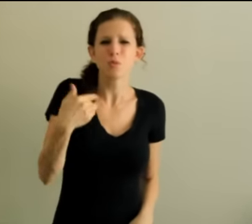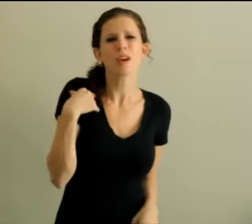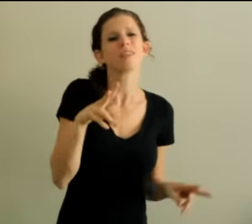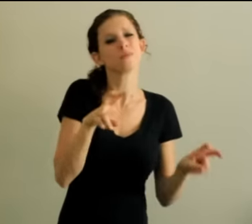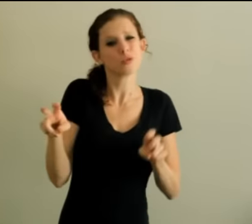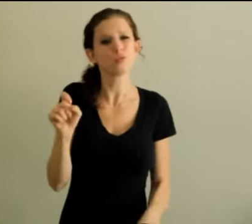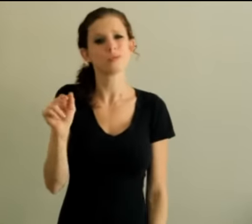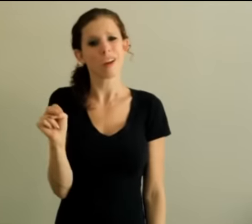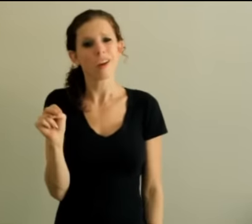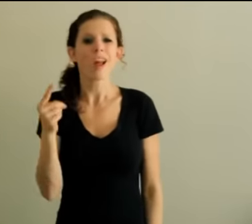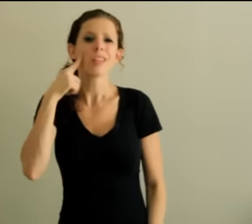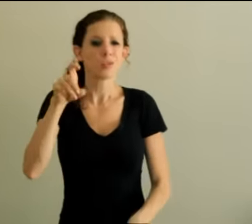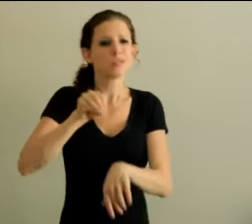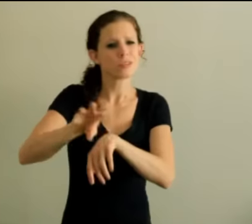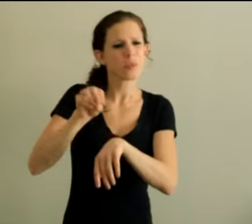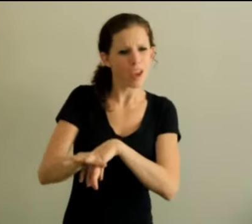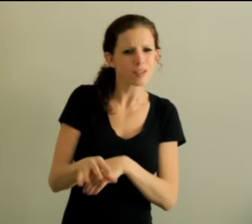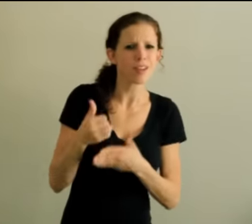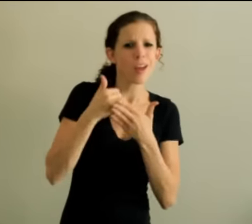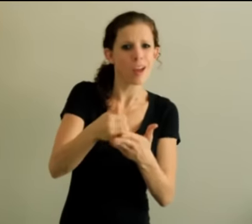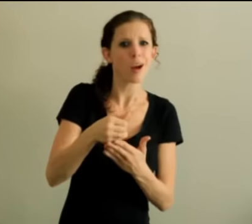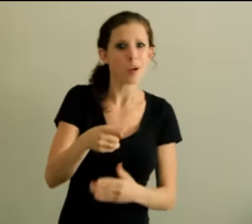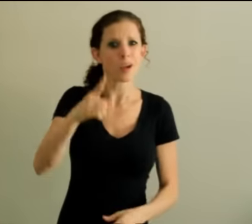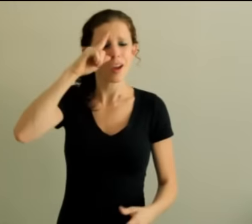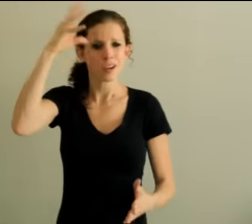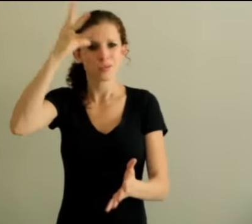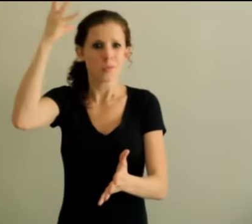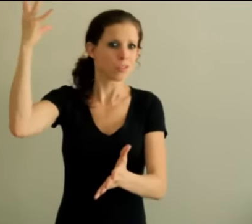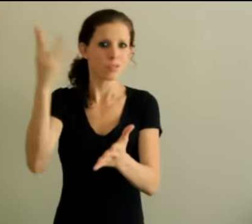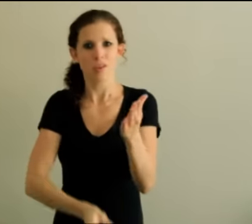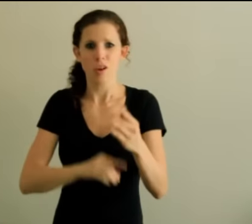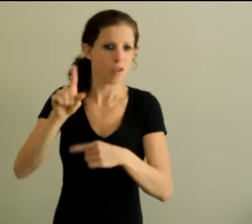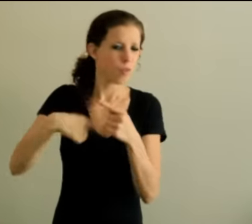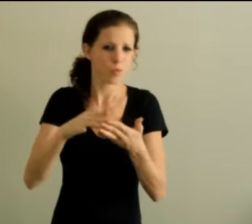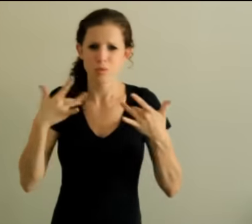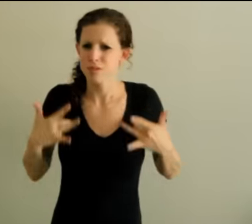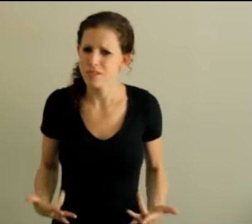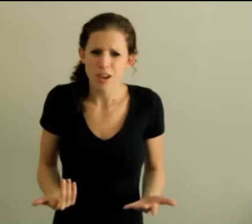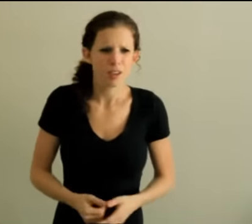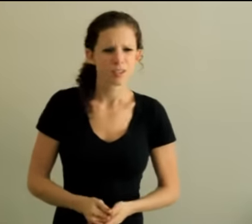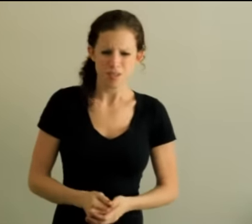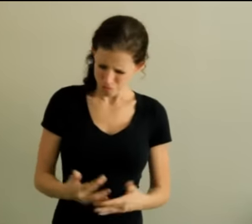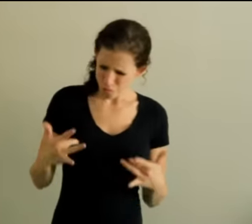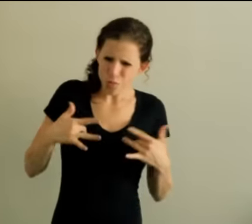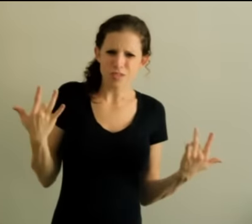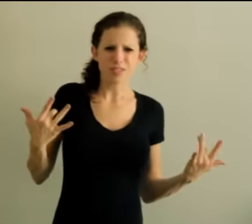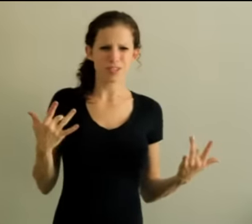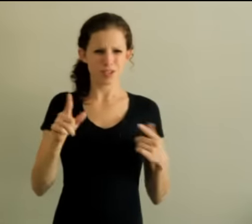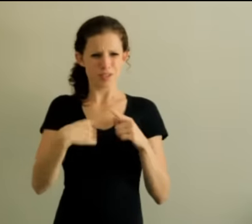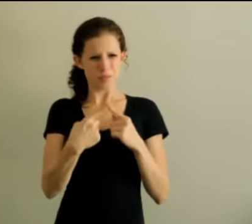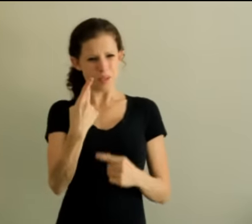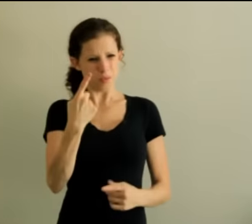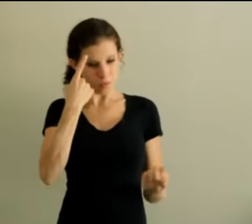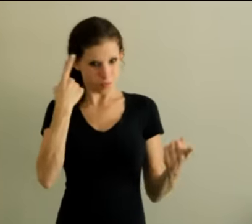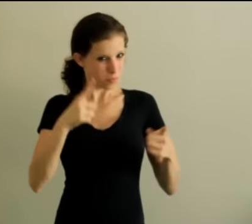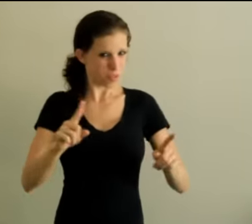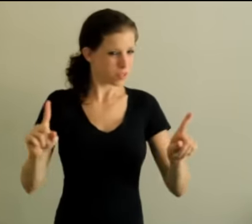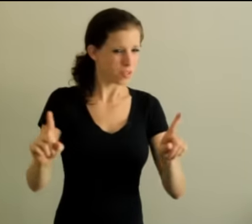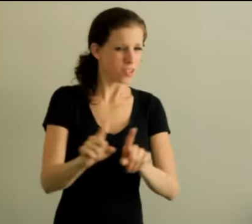You got the mission stand I think you need some counseling To help your ass From bouncing off the walls When you get down some And what's the shit About us meant to